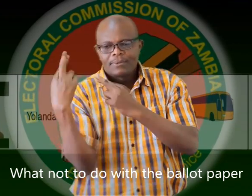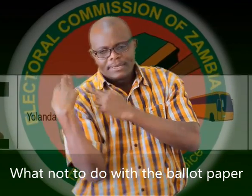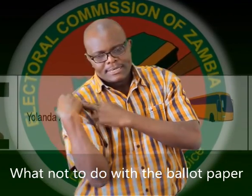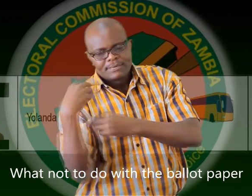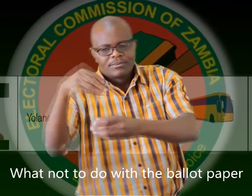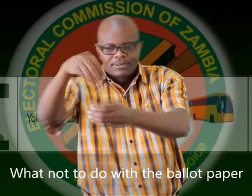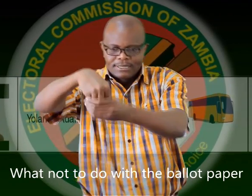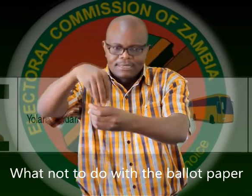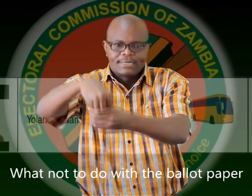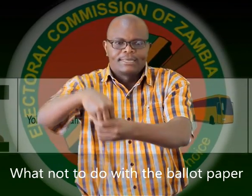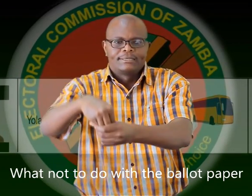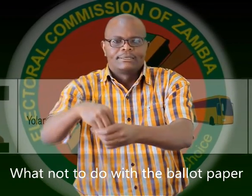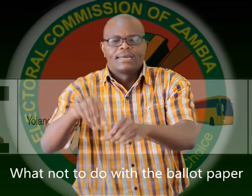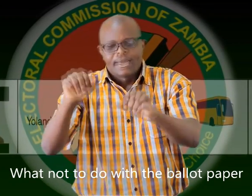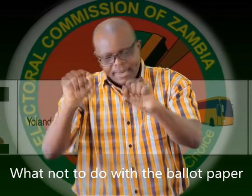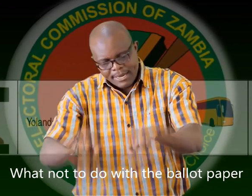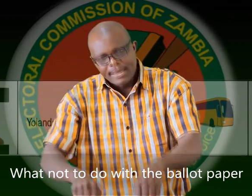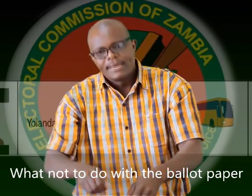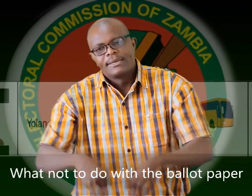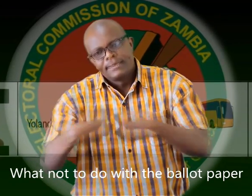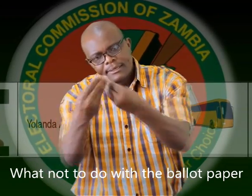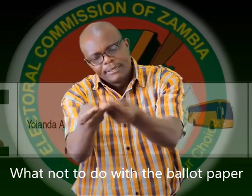What not to do with the ballot paper?